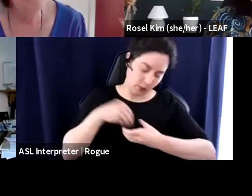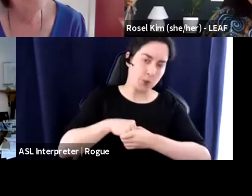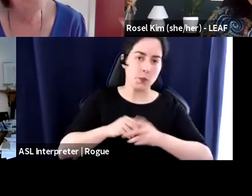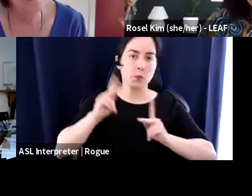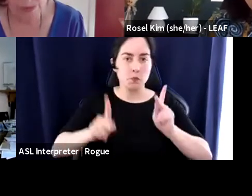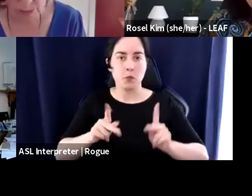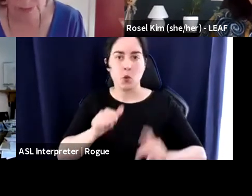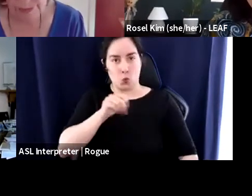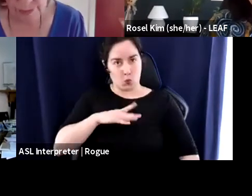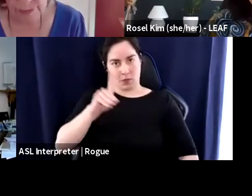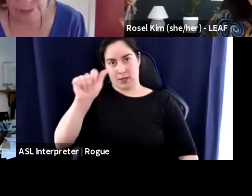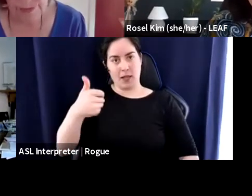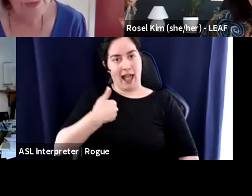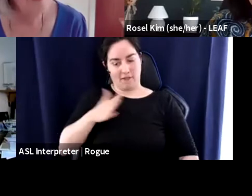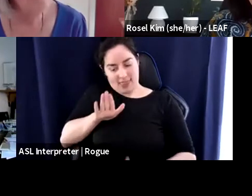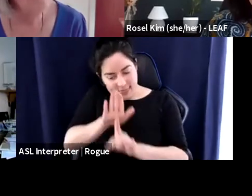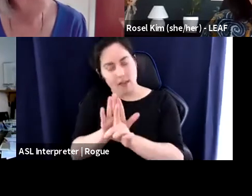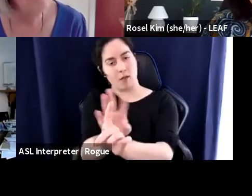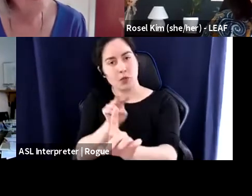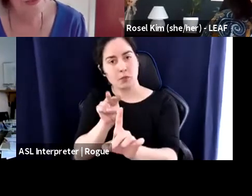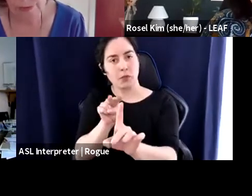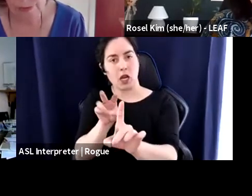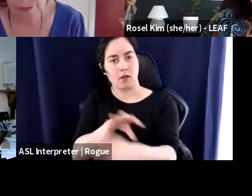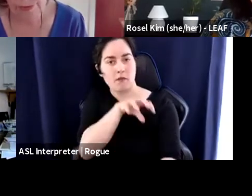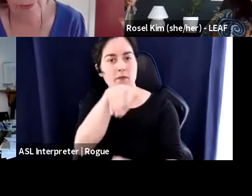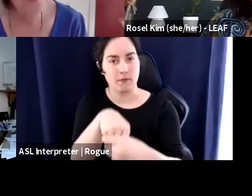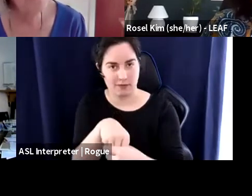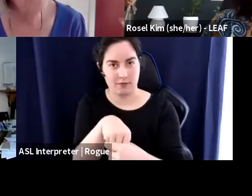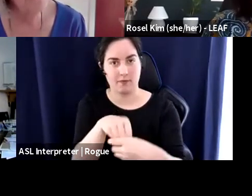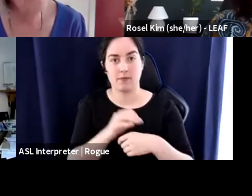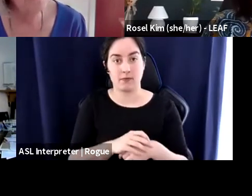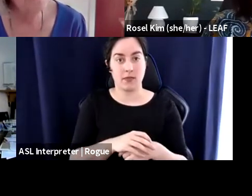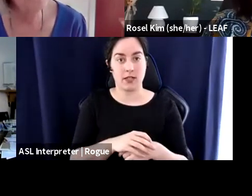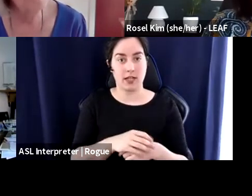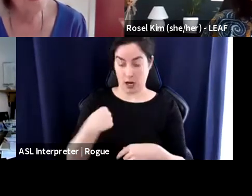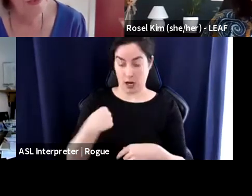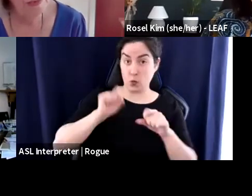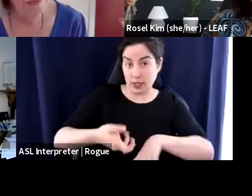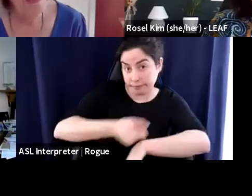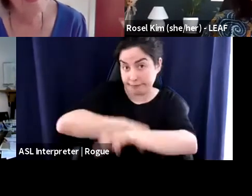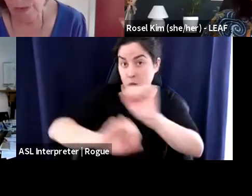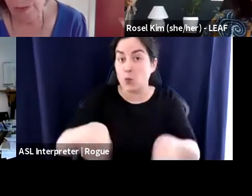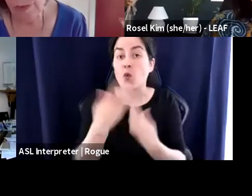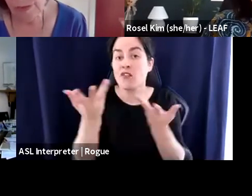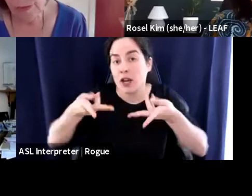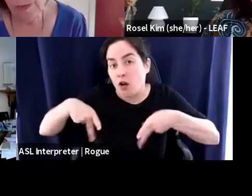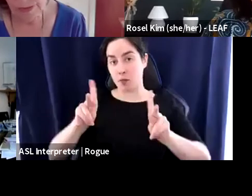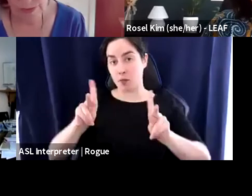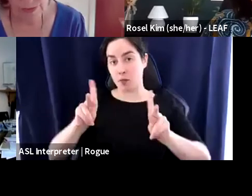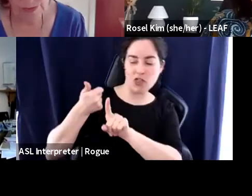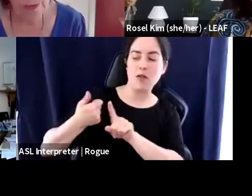with disabilities and provide opportunities for them to represent themselves in those